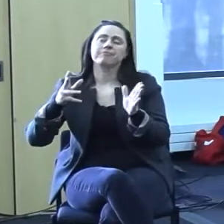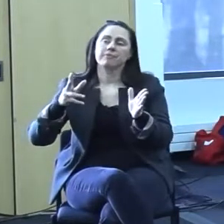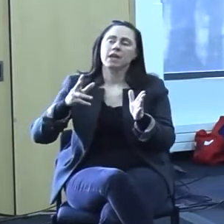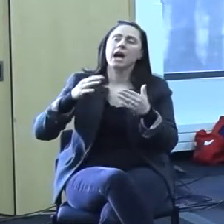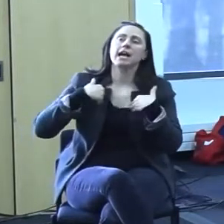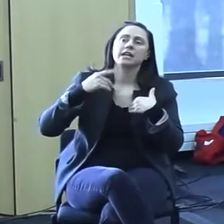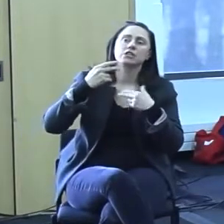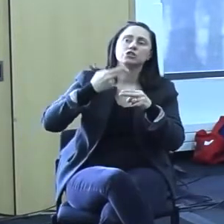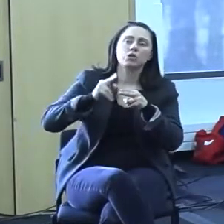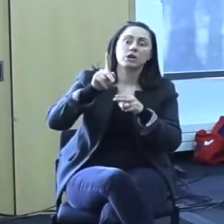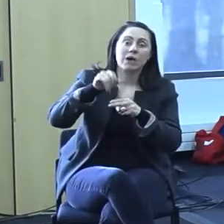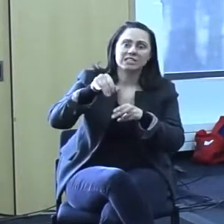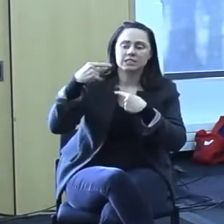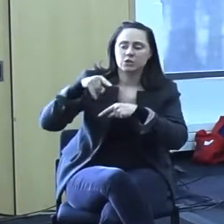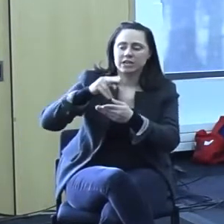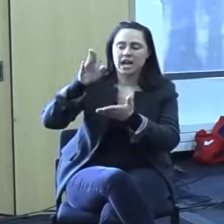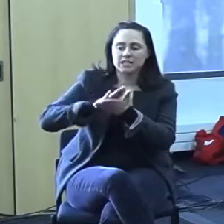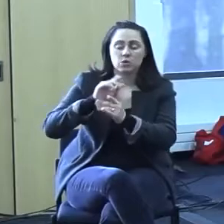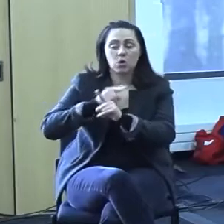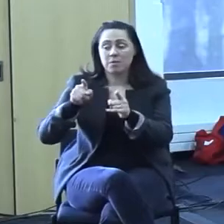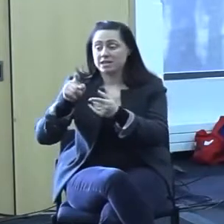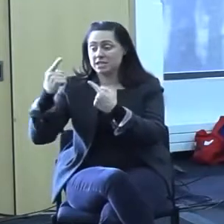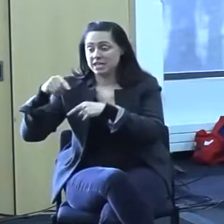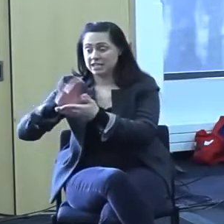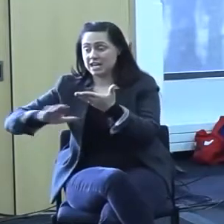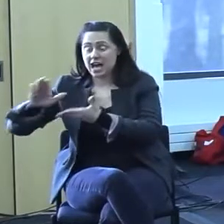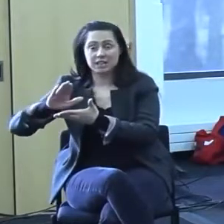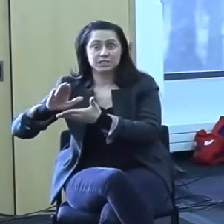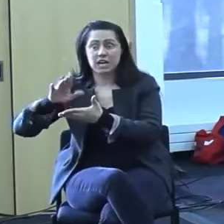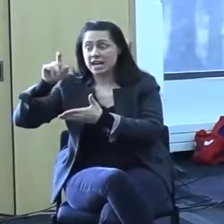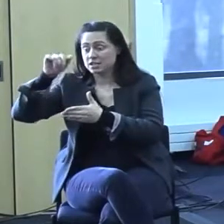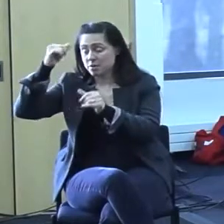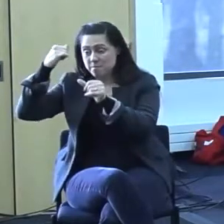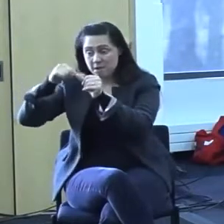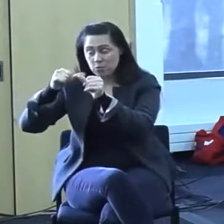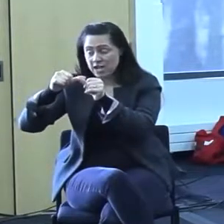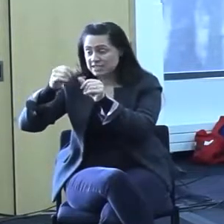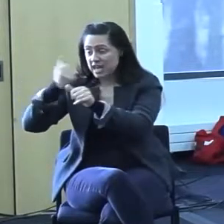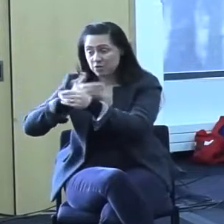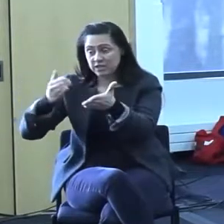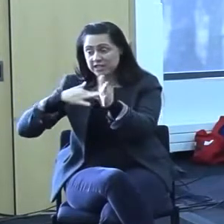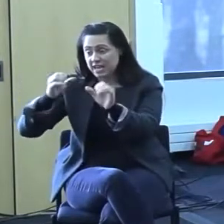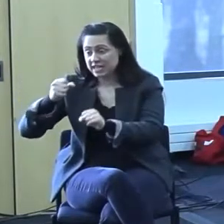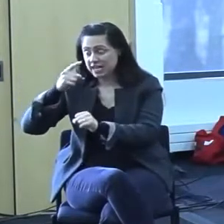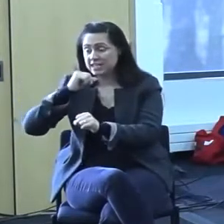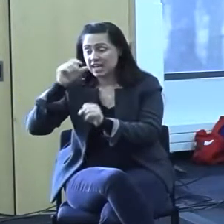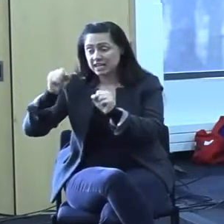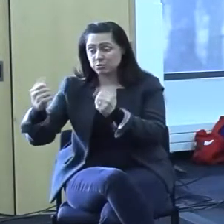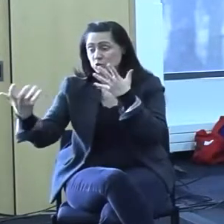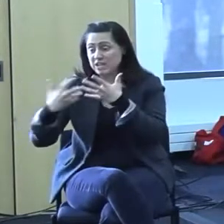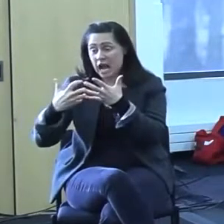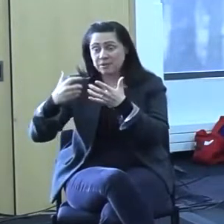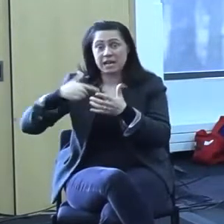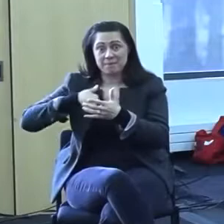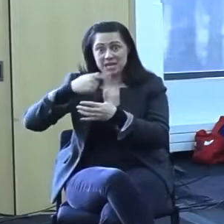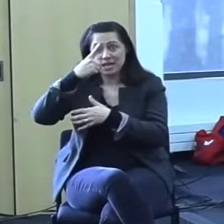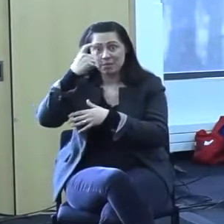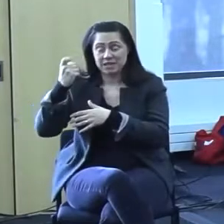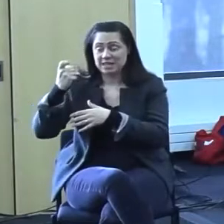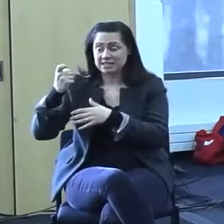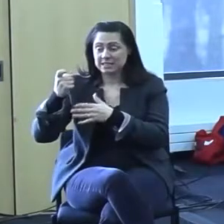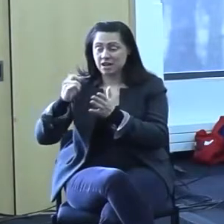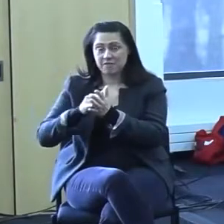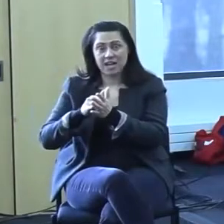can because they're not able to do that for me because of the